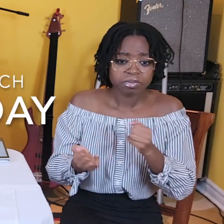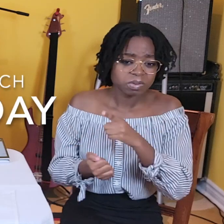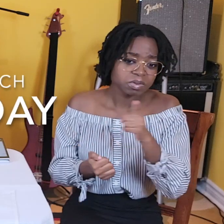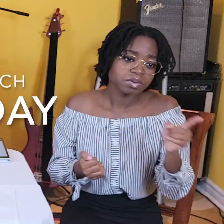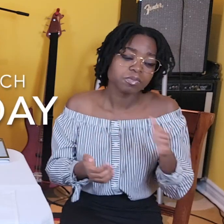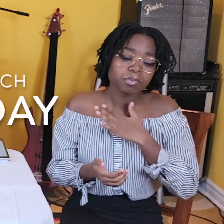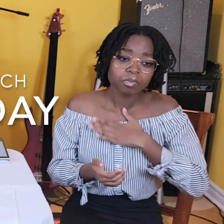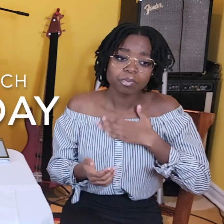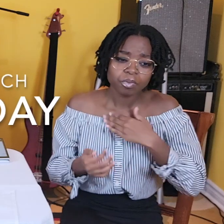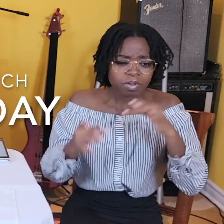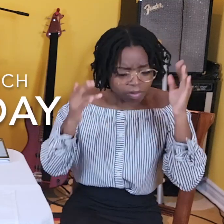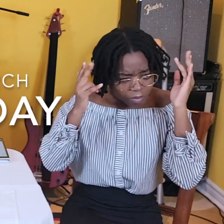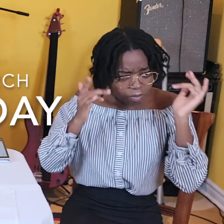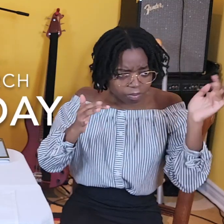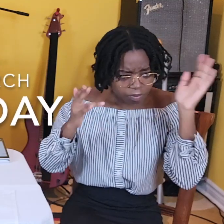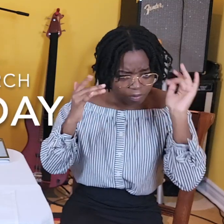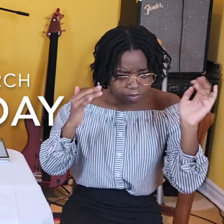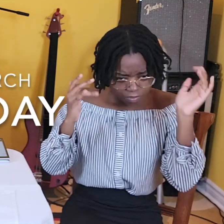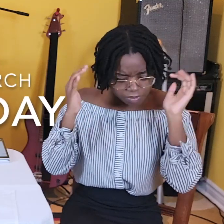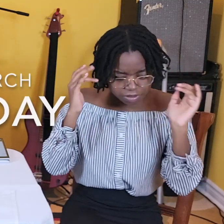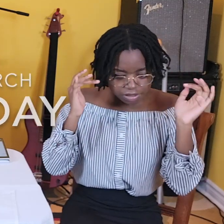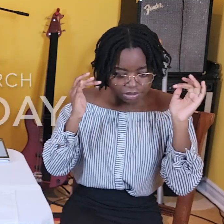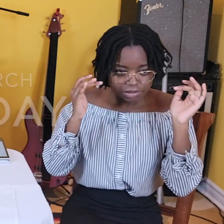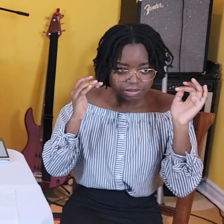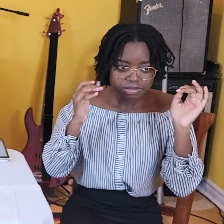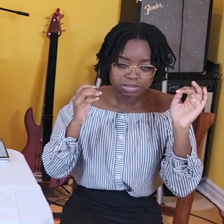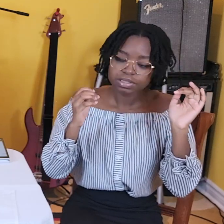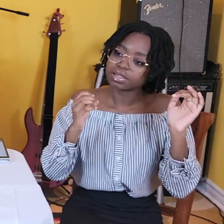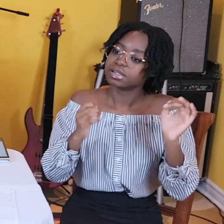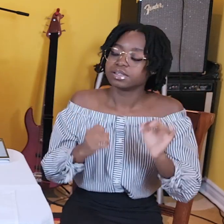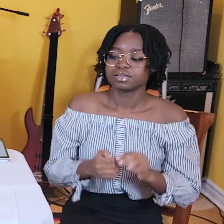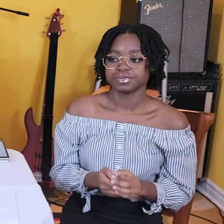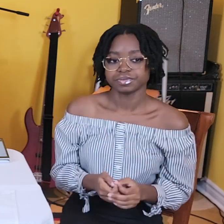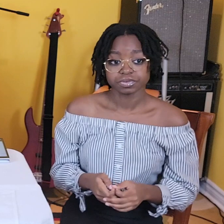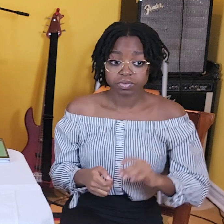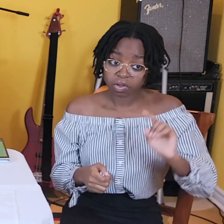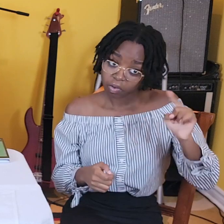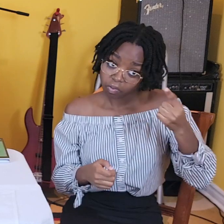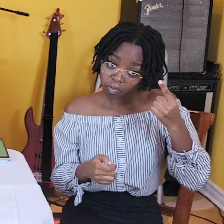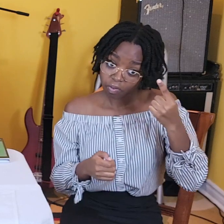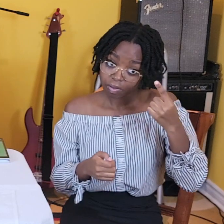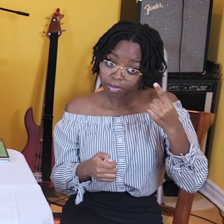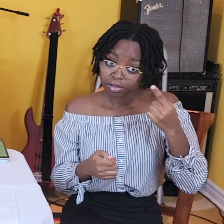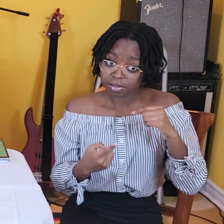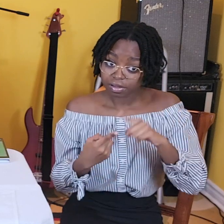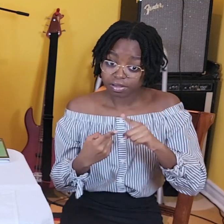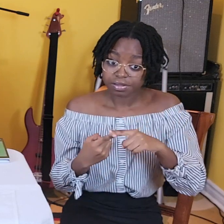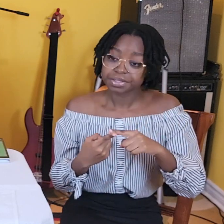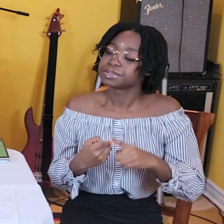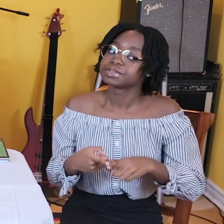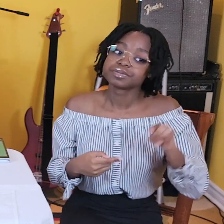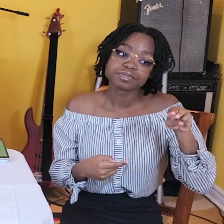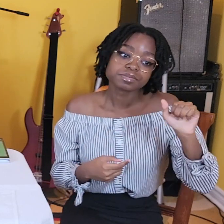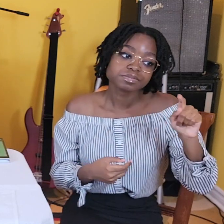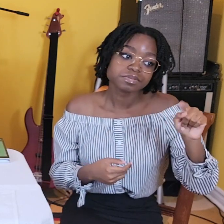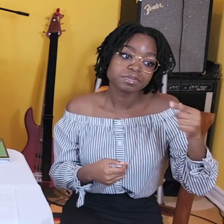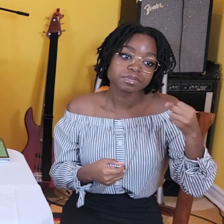I wanted everybody to reflect on the passage that we're going to read. The first one that we're going to read is Matthew